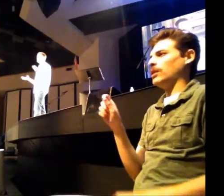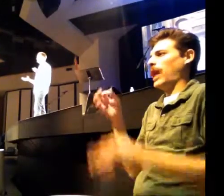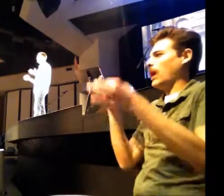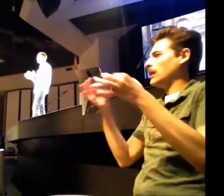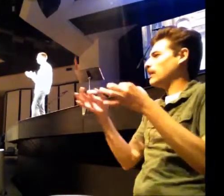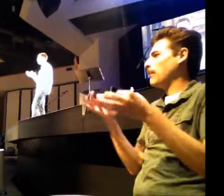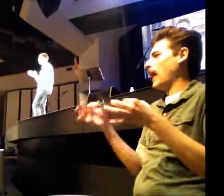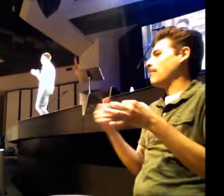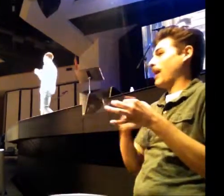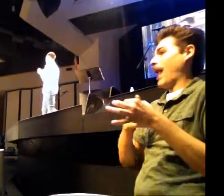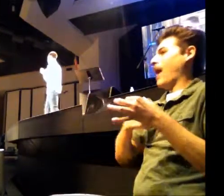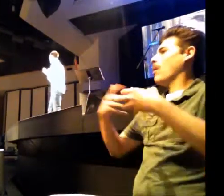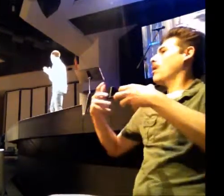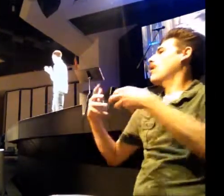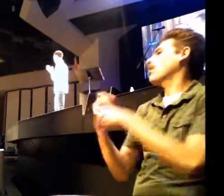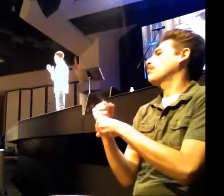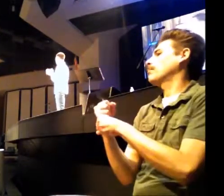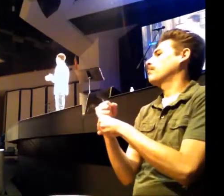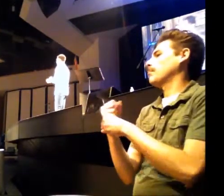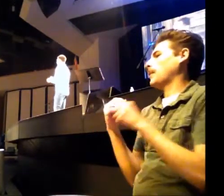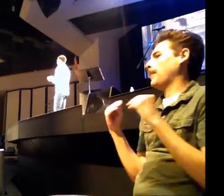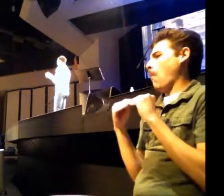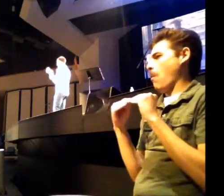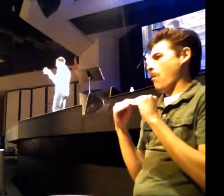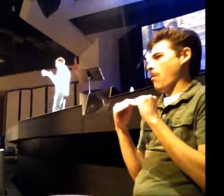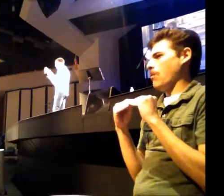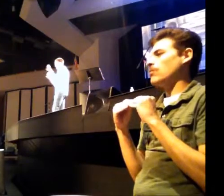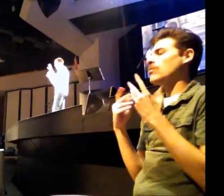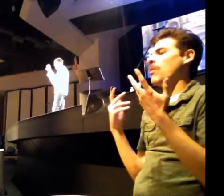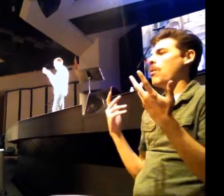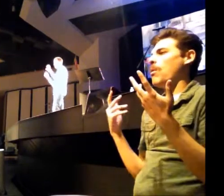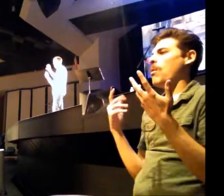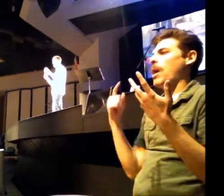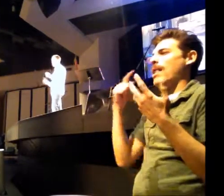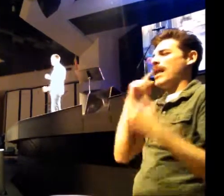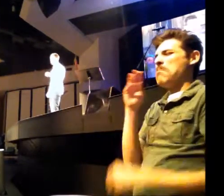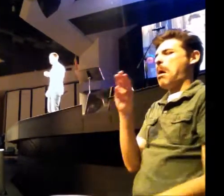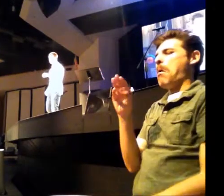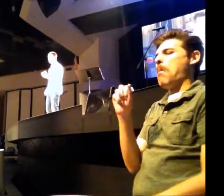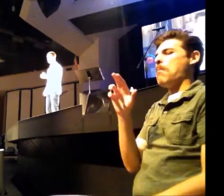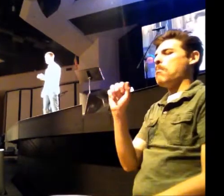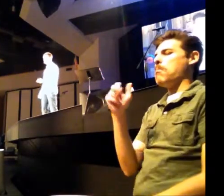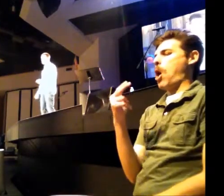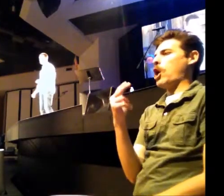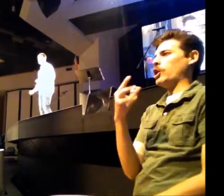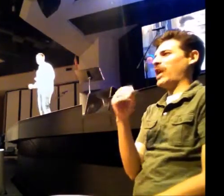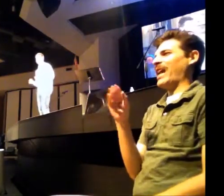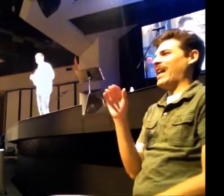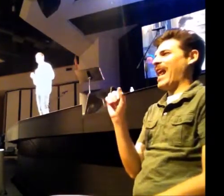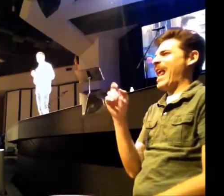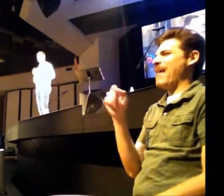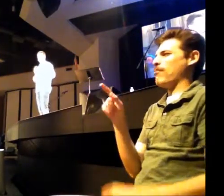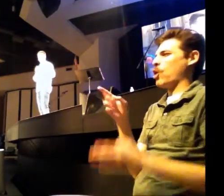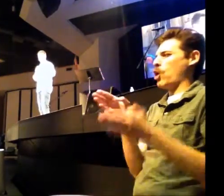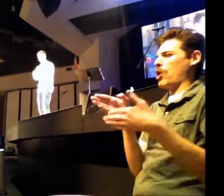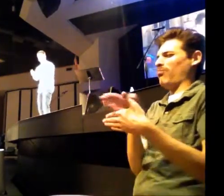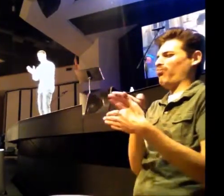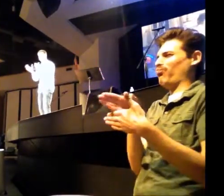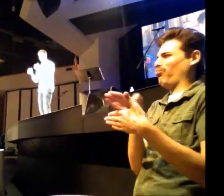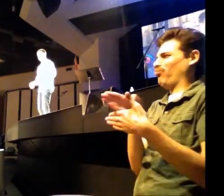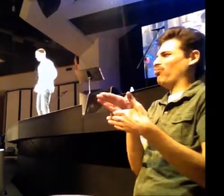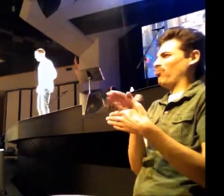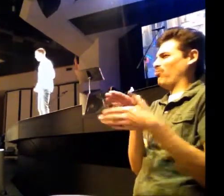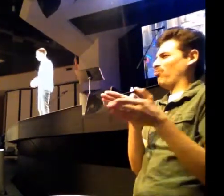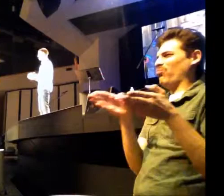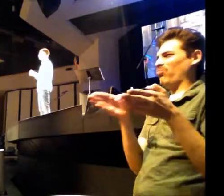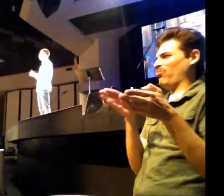But let me give you the short and sweet of it. During the months, sometime between March and April, this feast was celebrated every year. It was during the very first